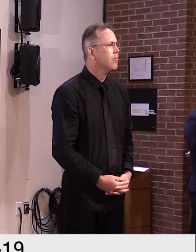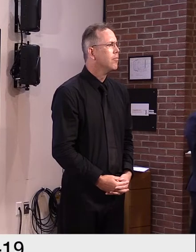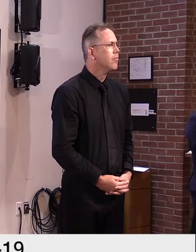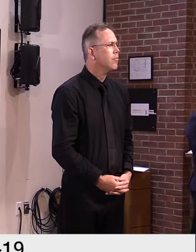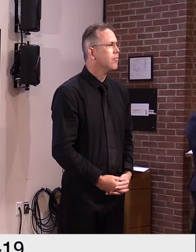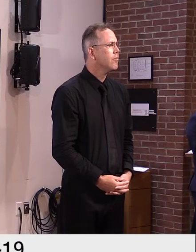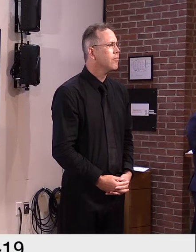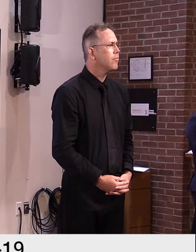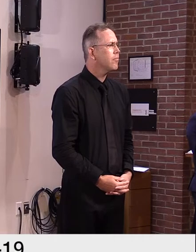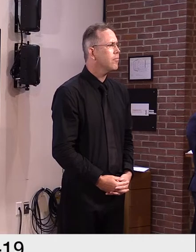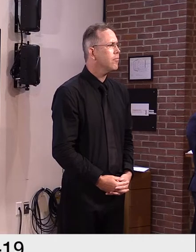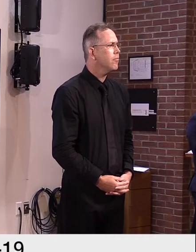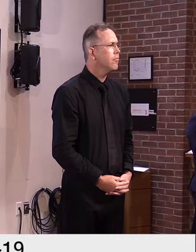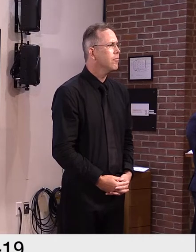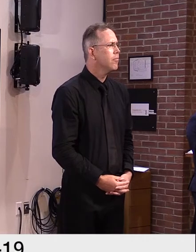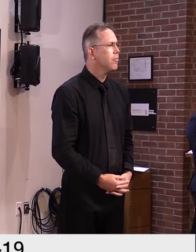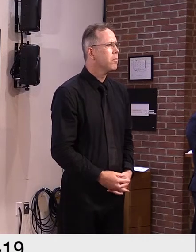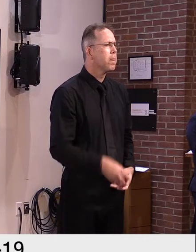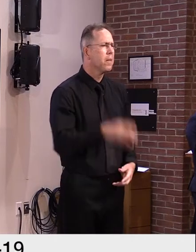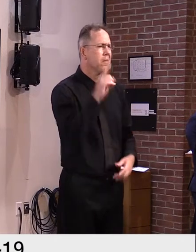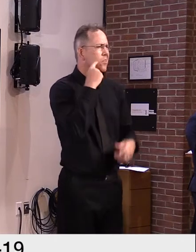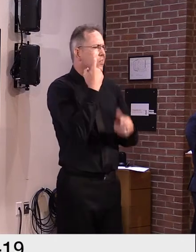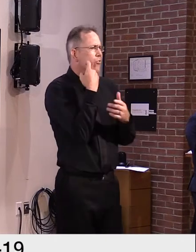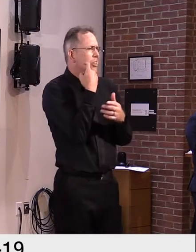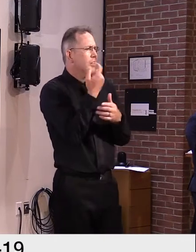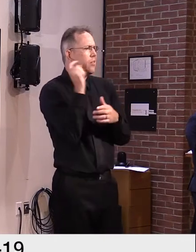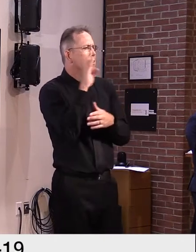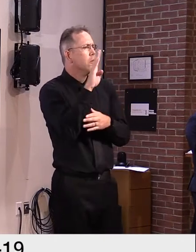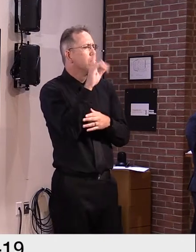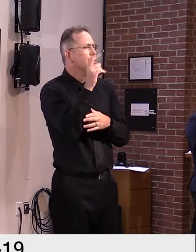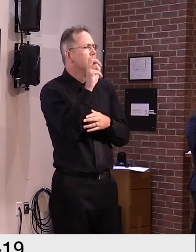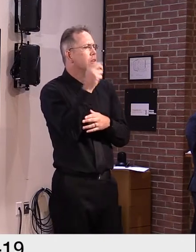Is that acceptable? Is that too far? You know,